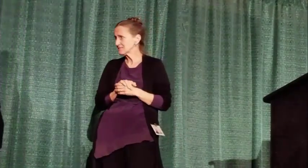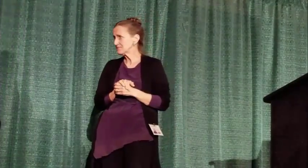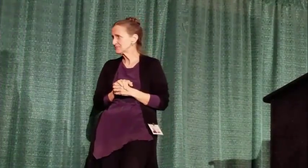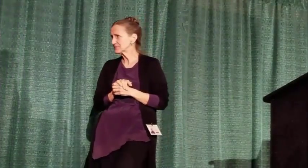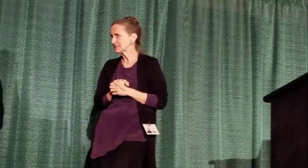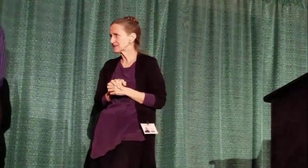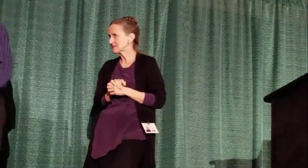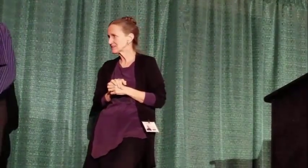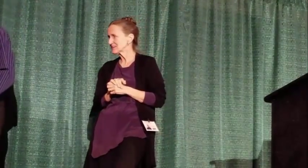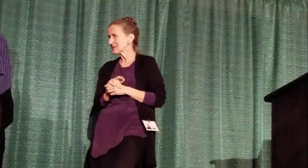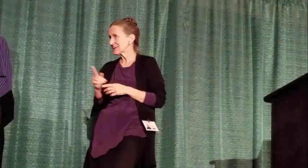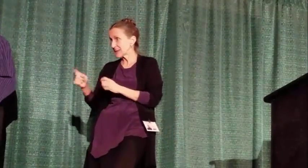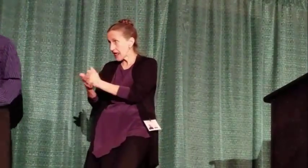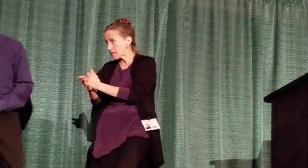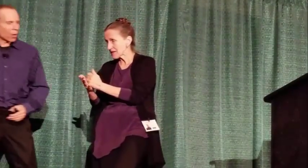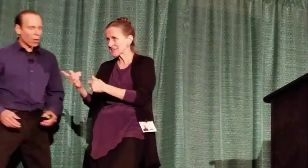You need help?